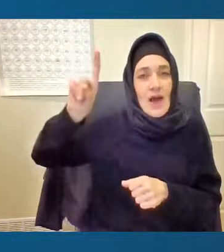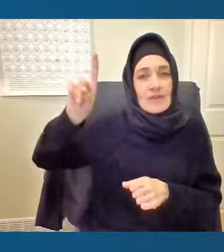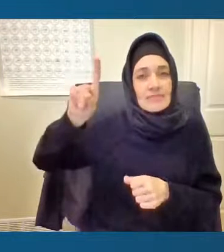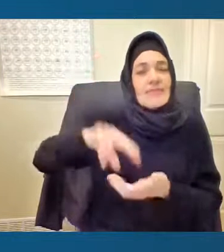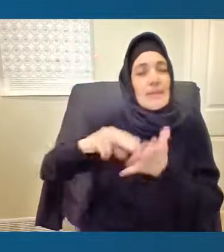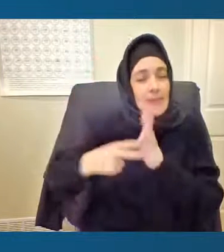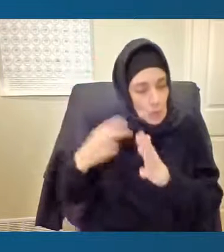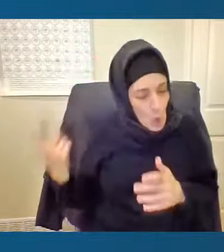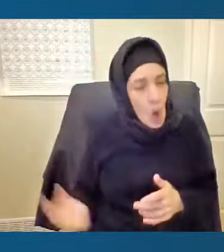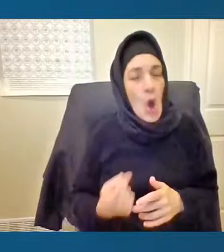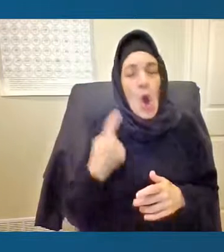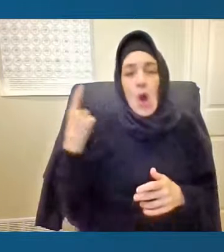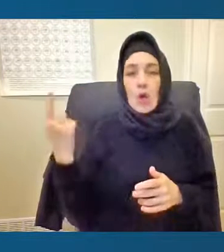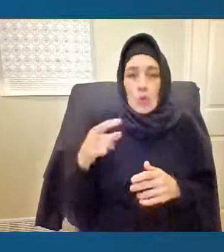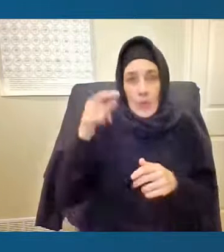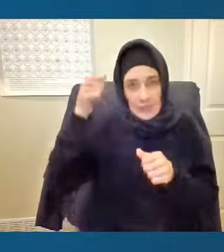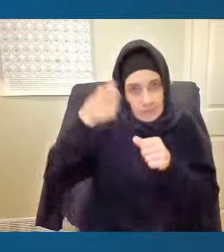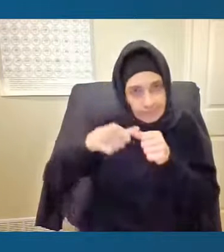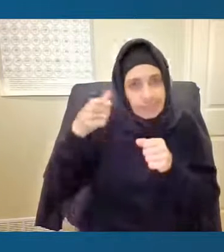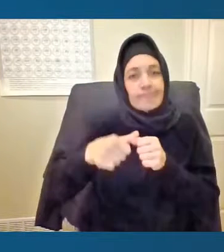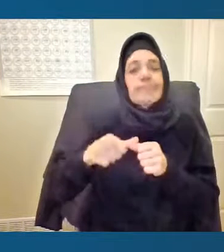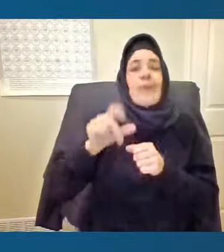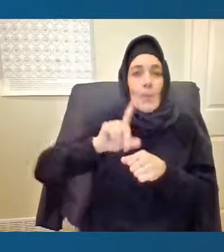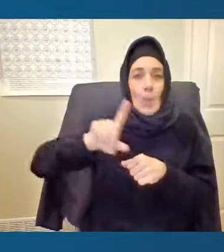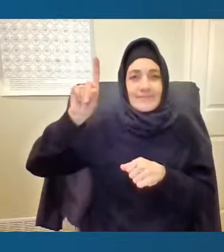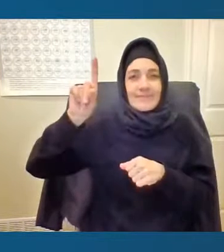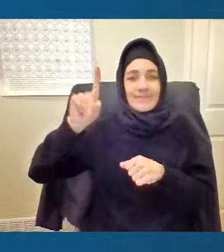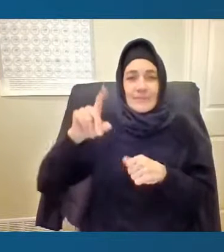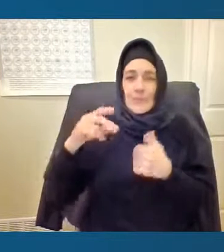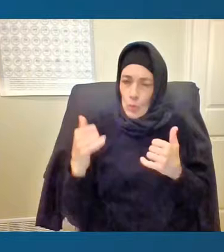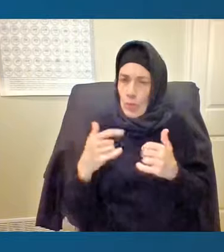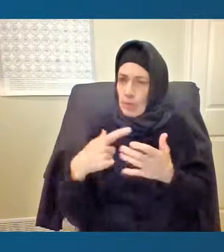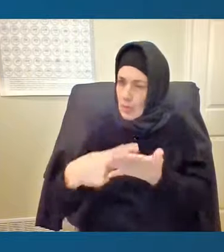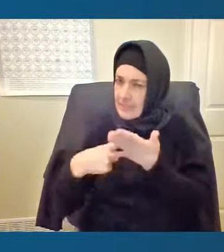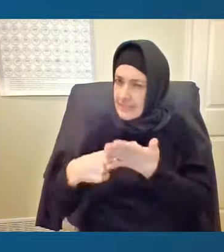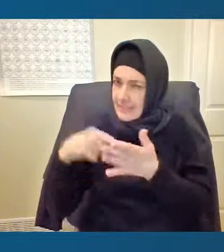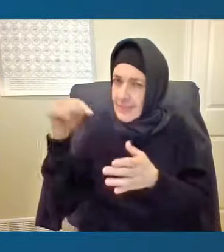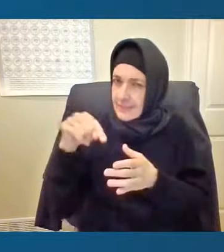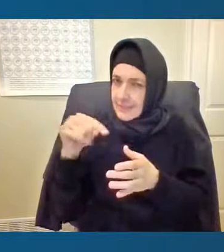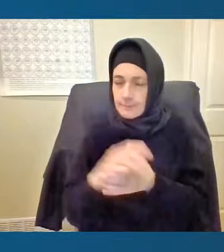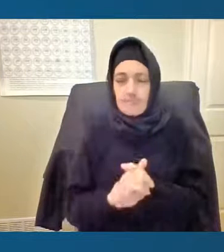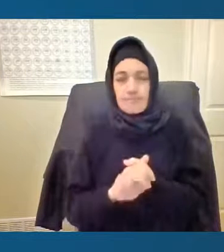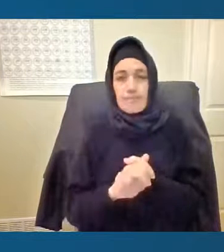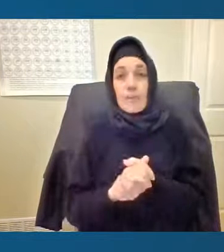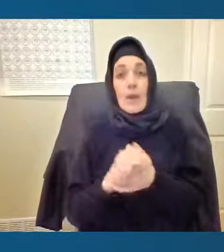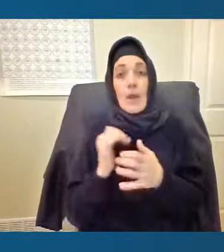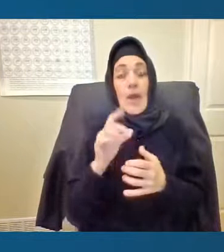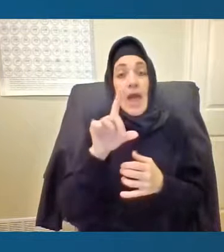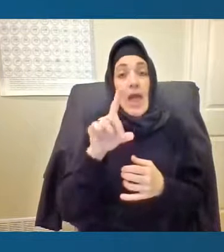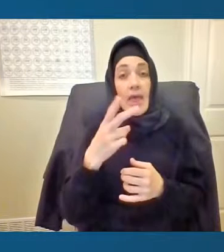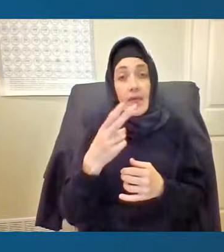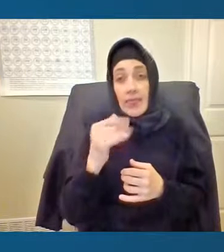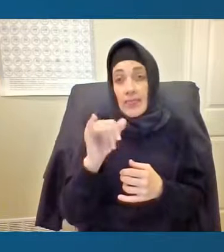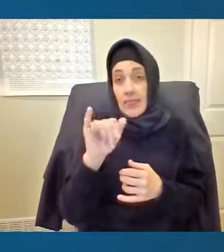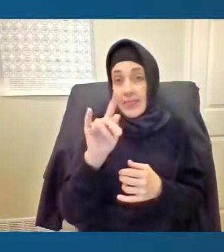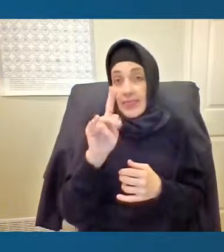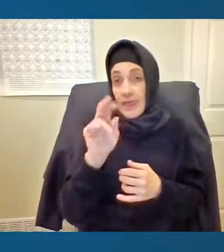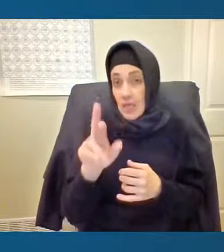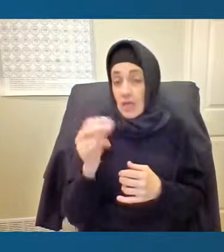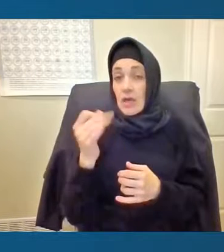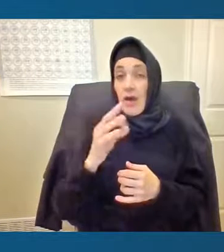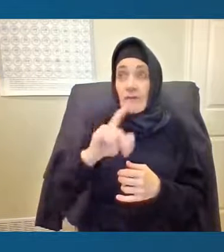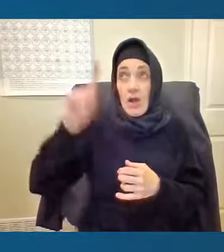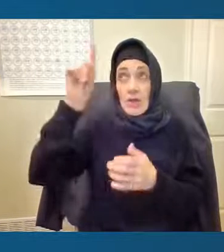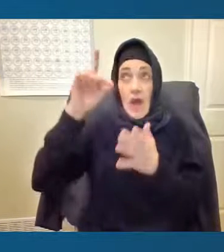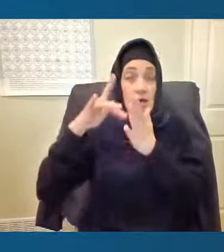Now, let's talk about this on a deeper level. The dhikr of Allah subhanahu wa ta'ala serves a role